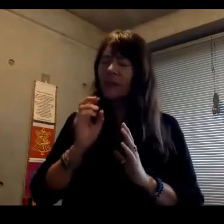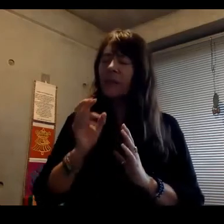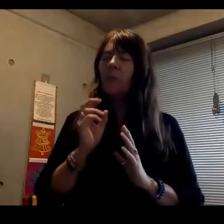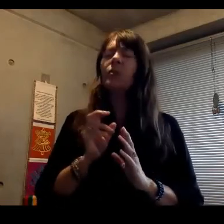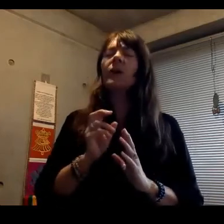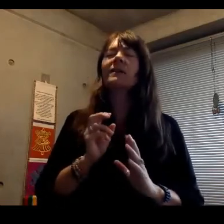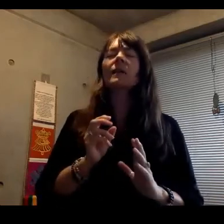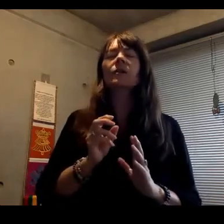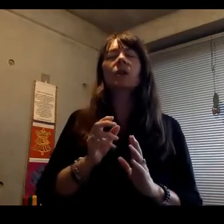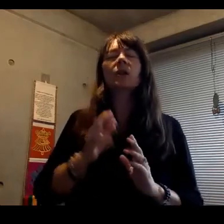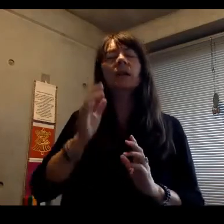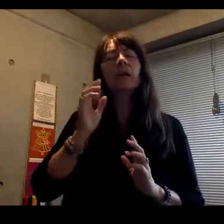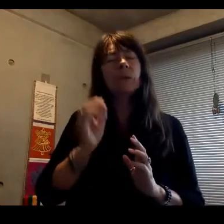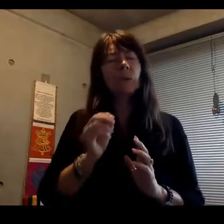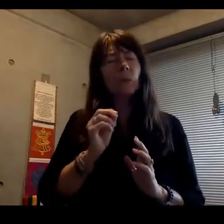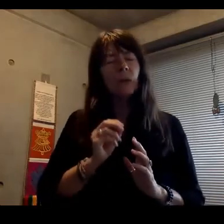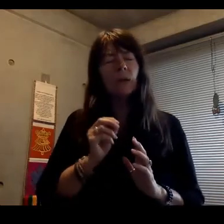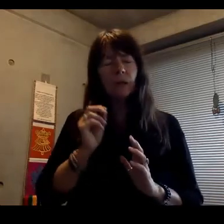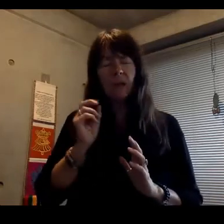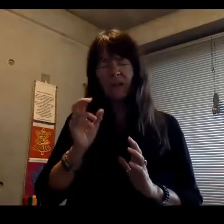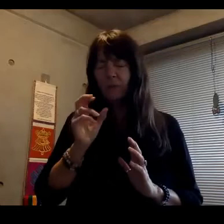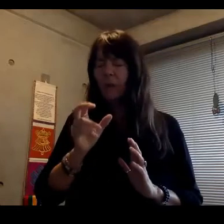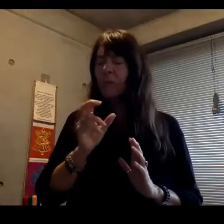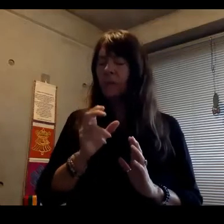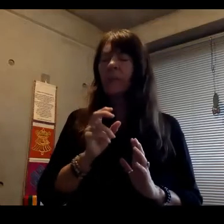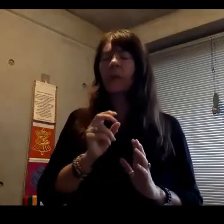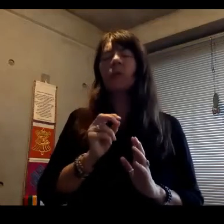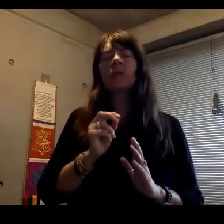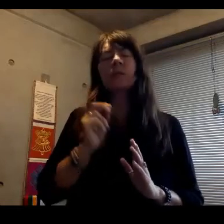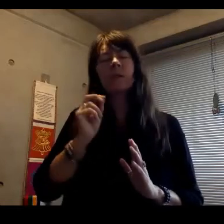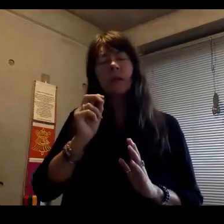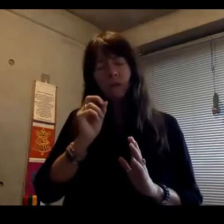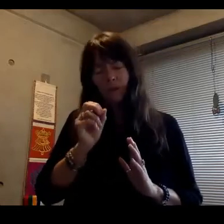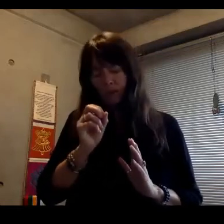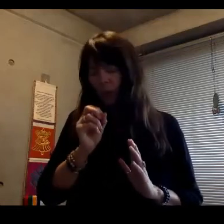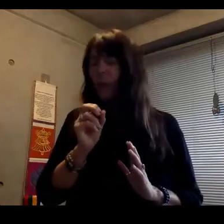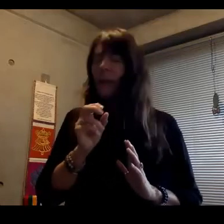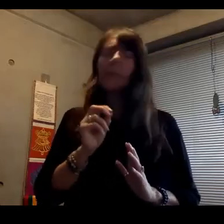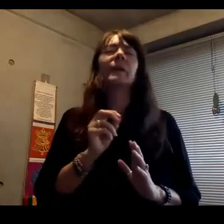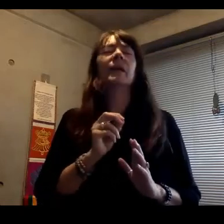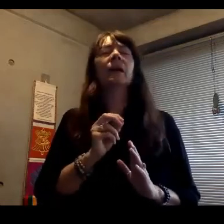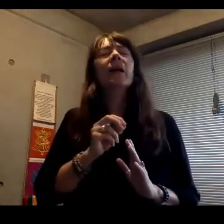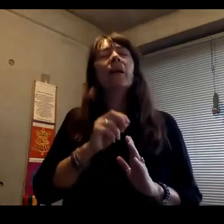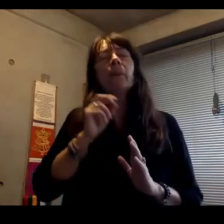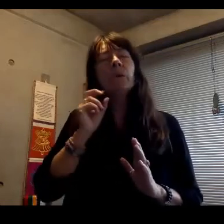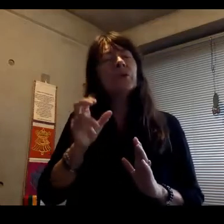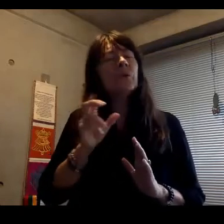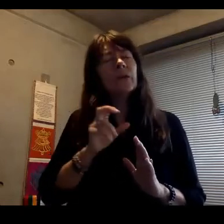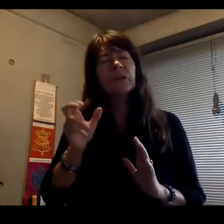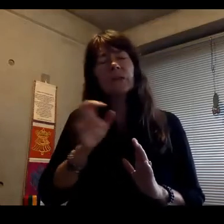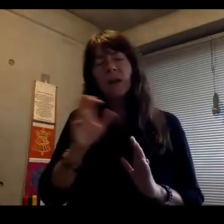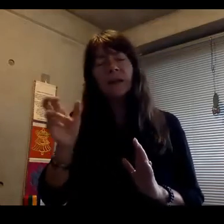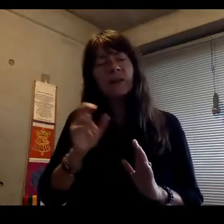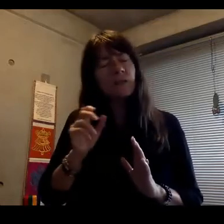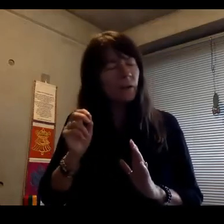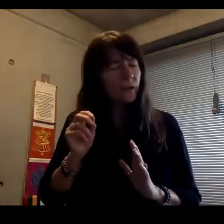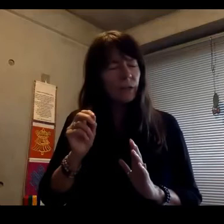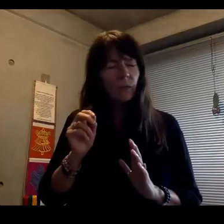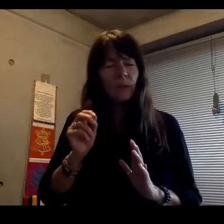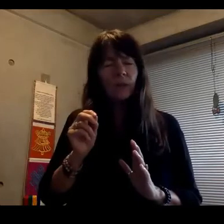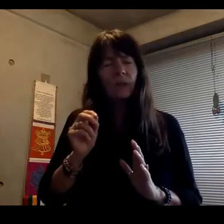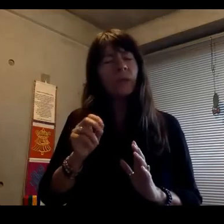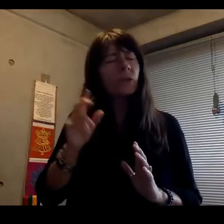Difficult. precisely what you're asking is not clear, but we will confirm something or correct something here. The word trust is not